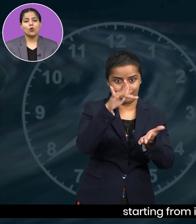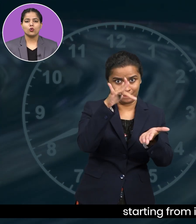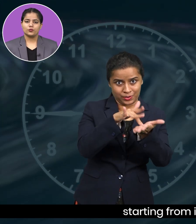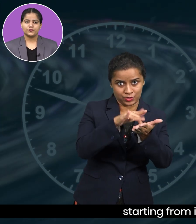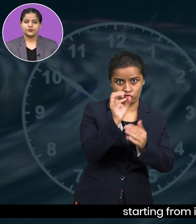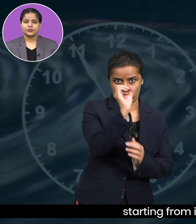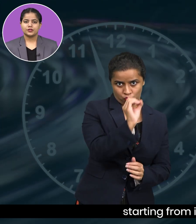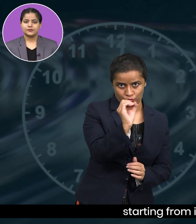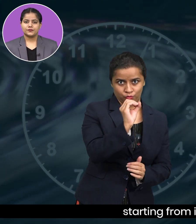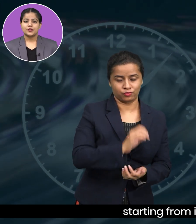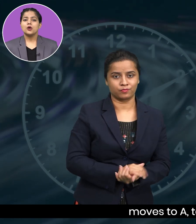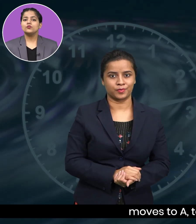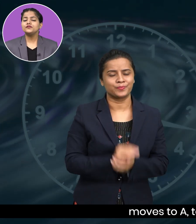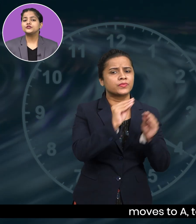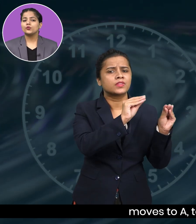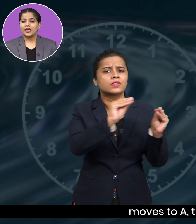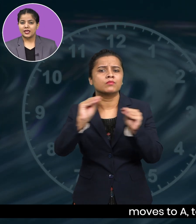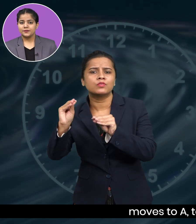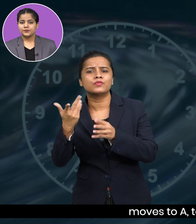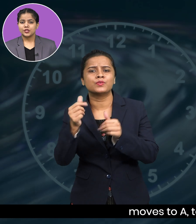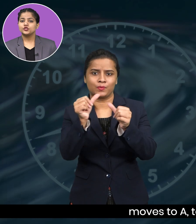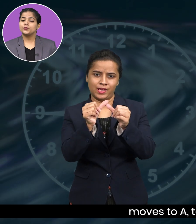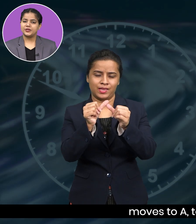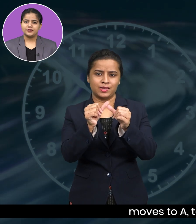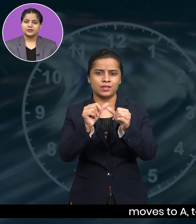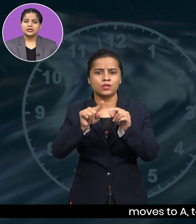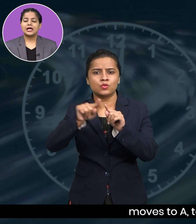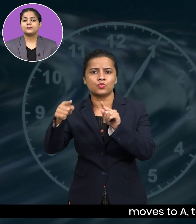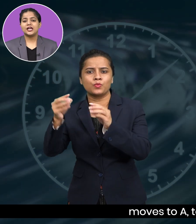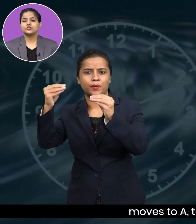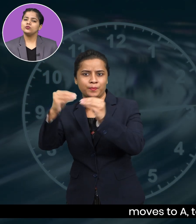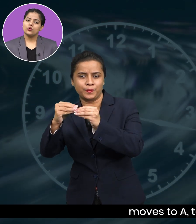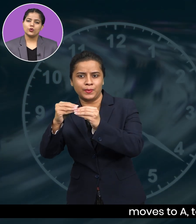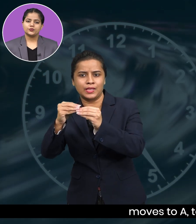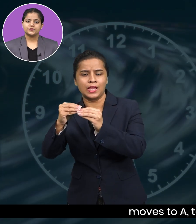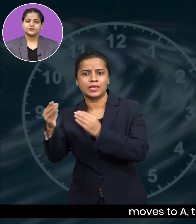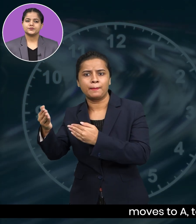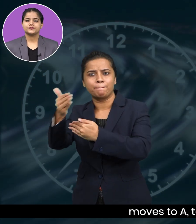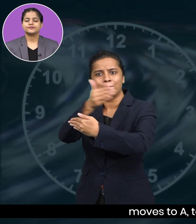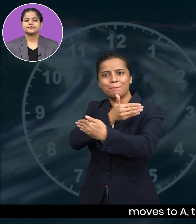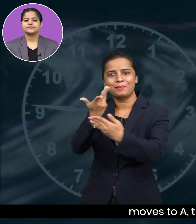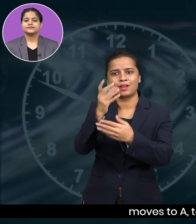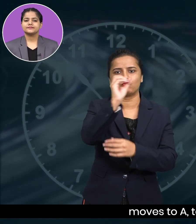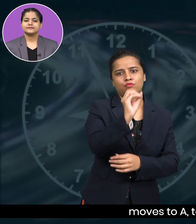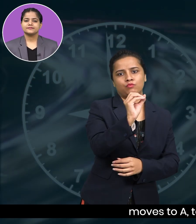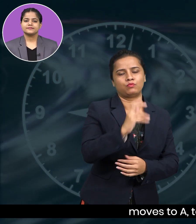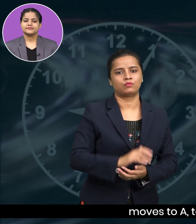position O, moves to A to B and back to O.